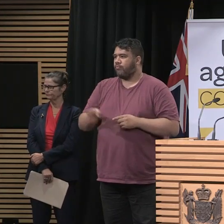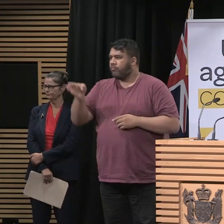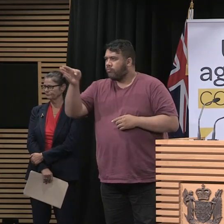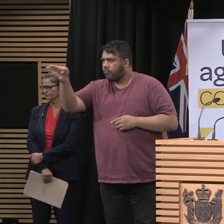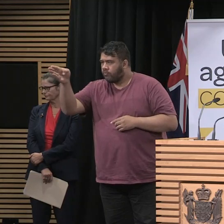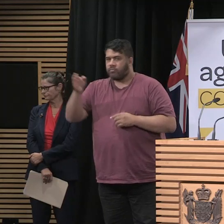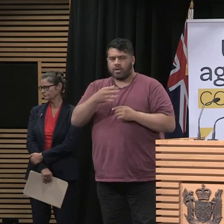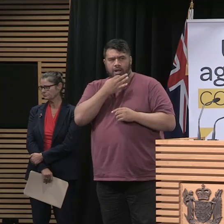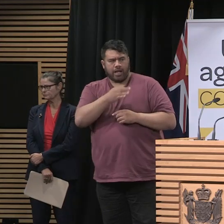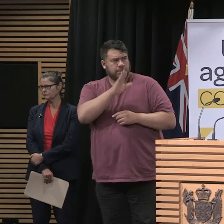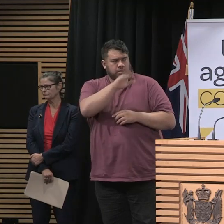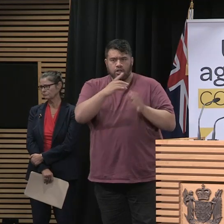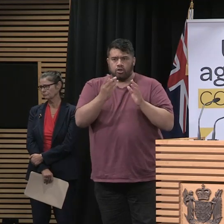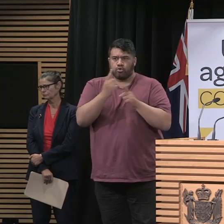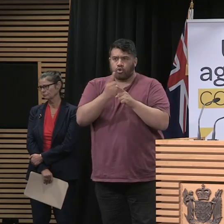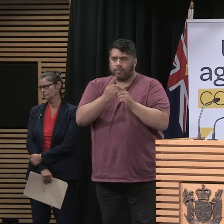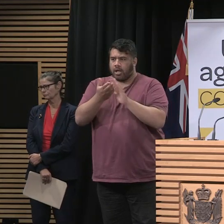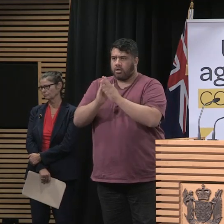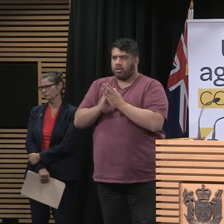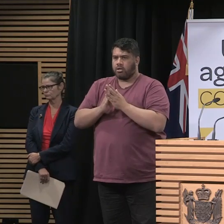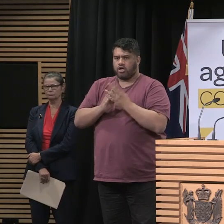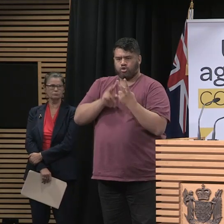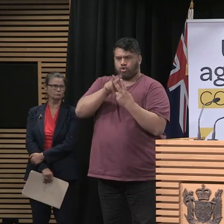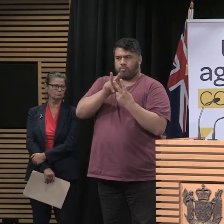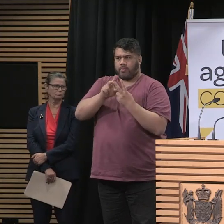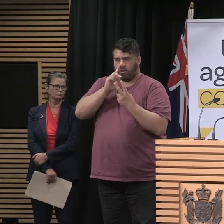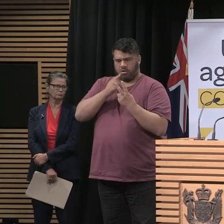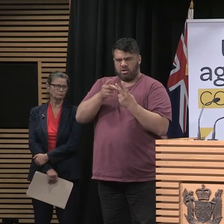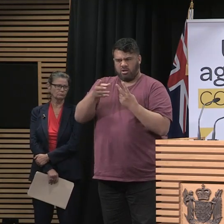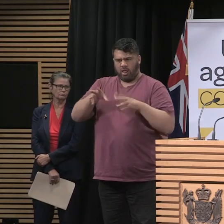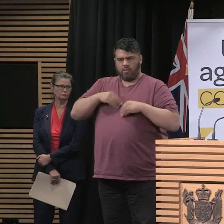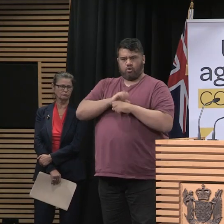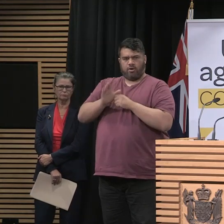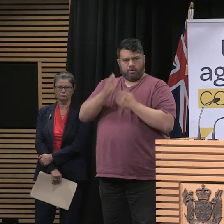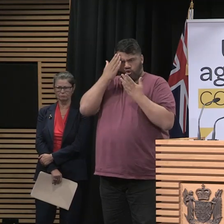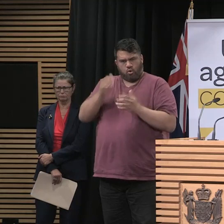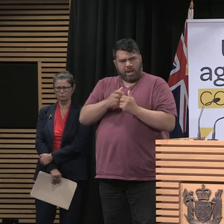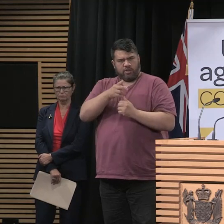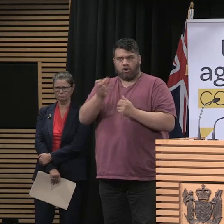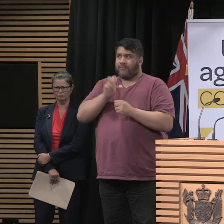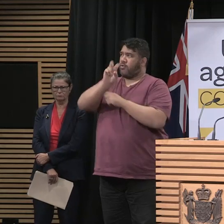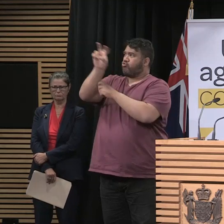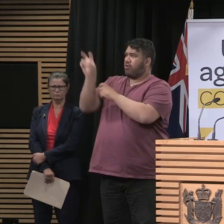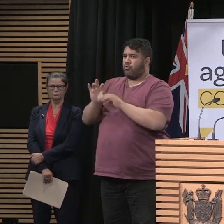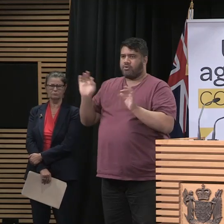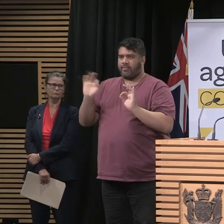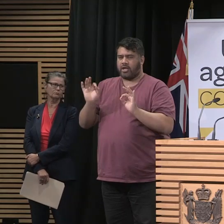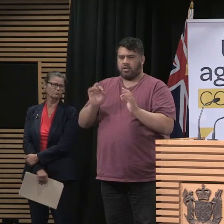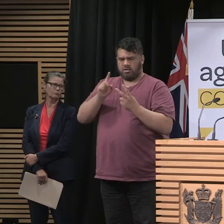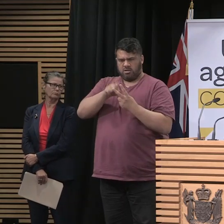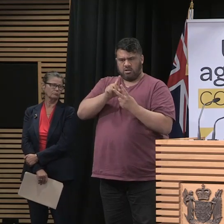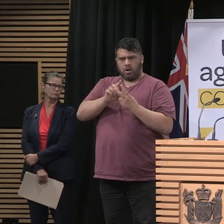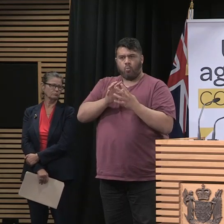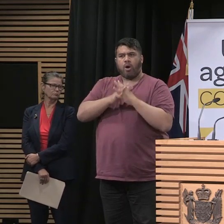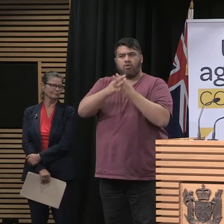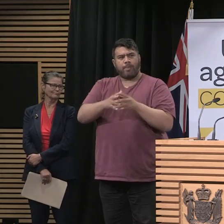cases of community spread, particularly the one in Wairarapa? I don't have any further details on the Wairarapa case, but obviously where we